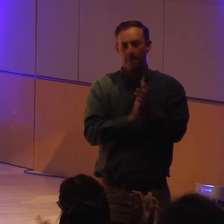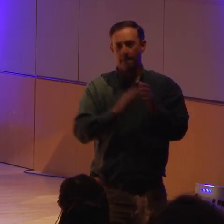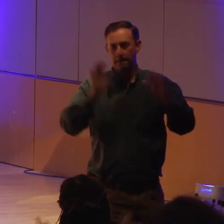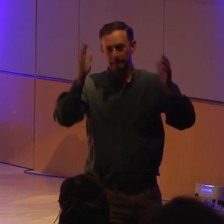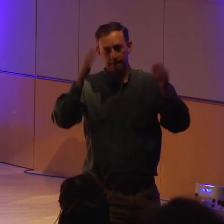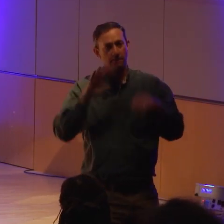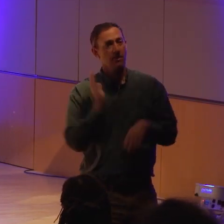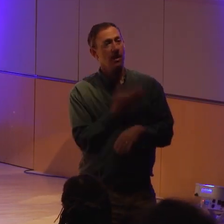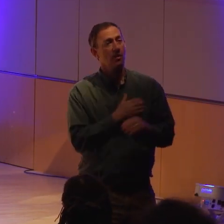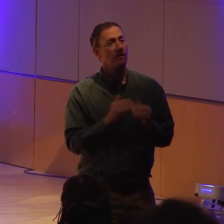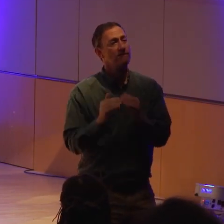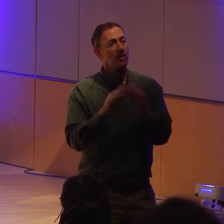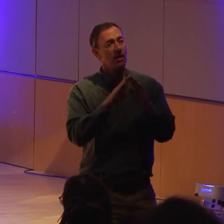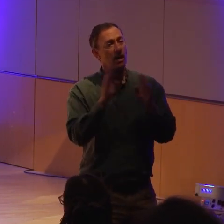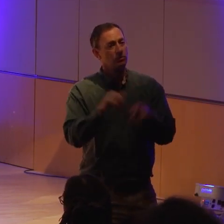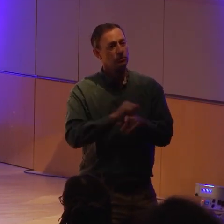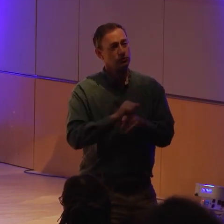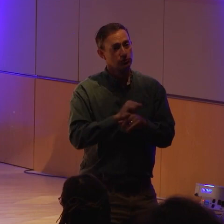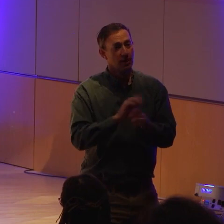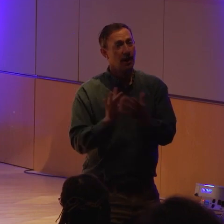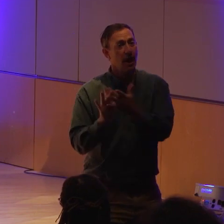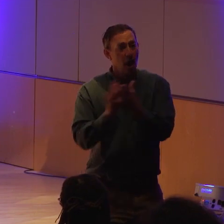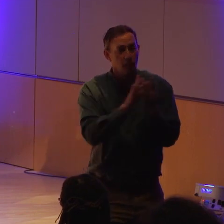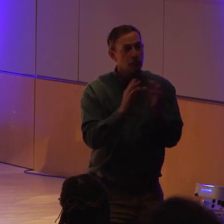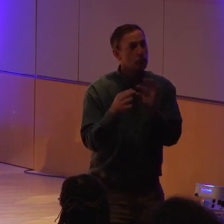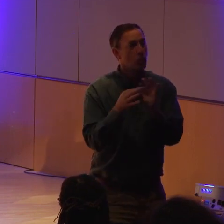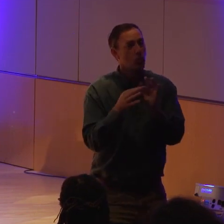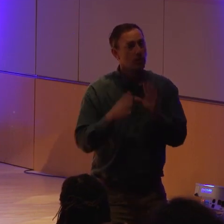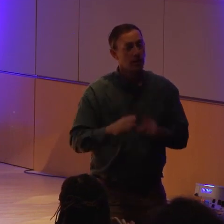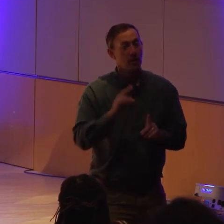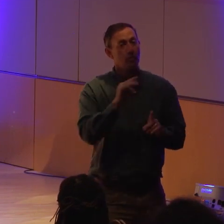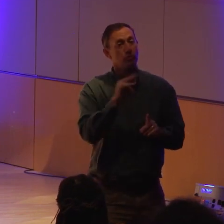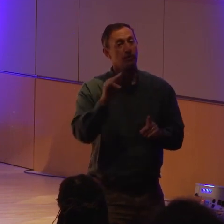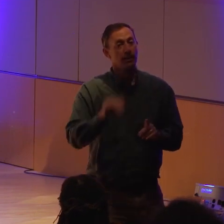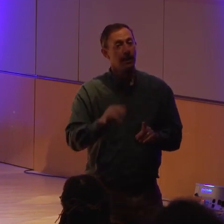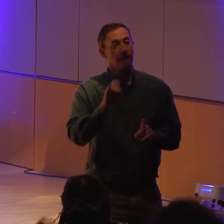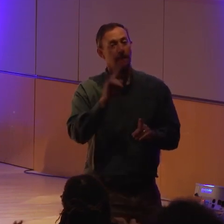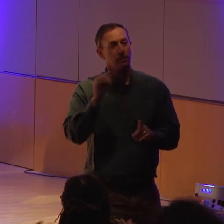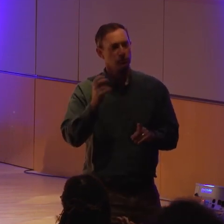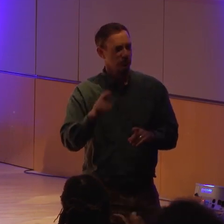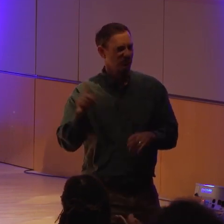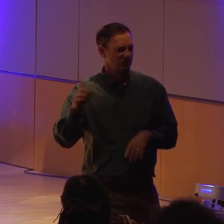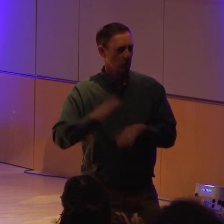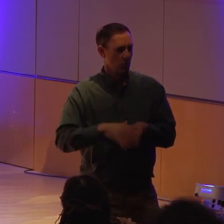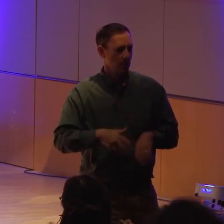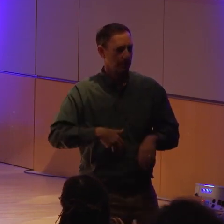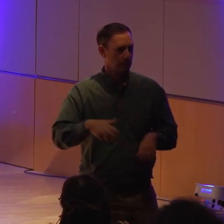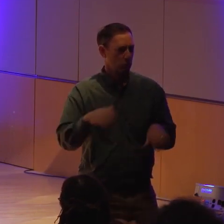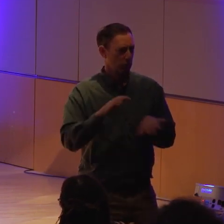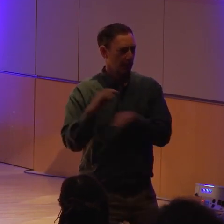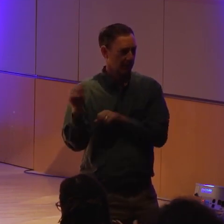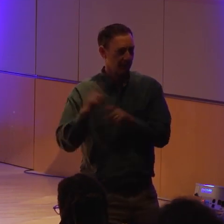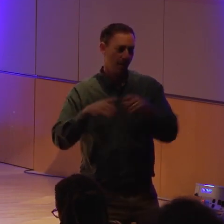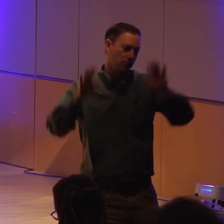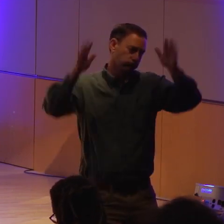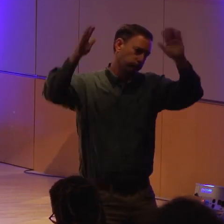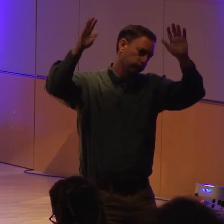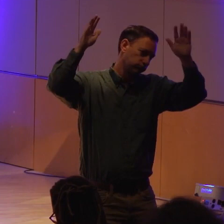Our Fair Housing Training and Outreach Coordinator, Brittany Millinger, who's not with us. She's on maternity leave, but we'll give it up for